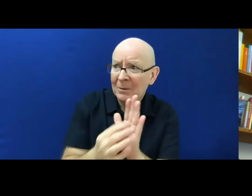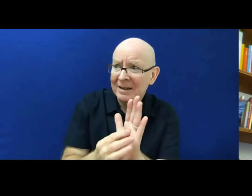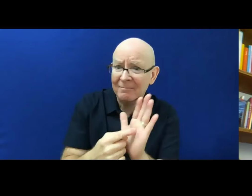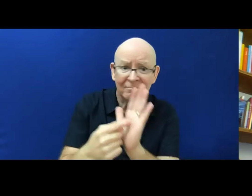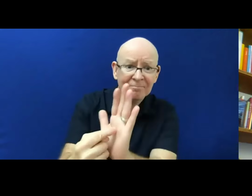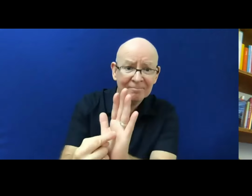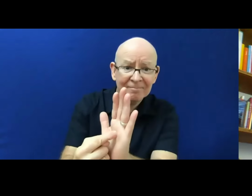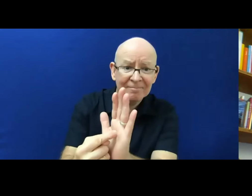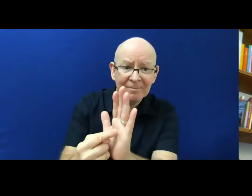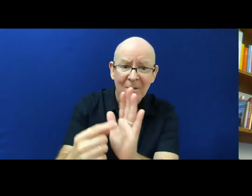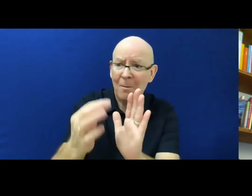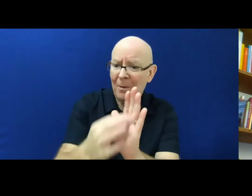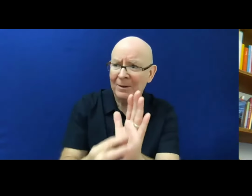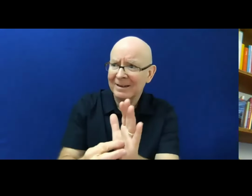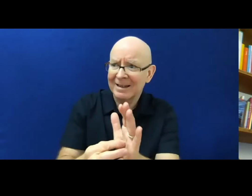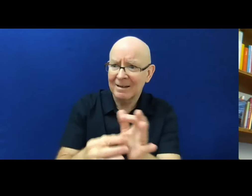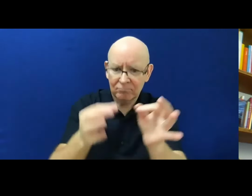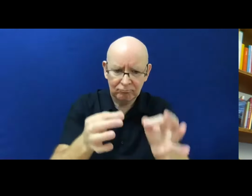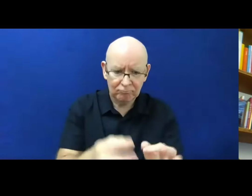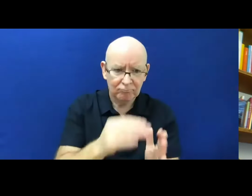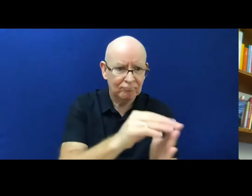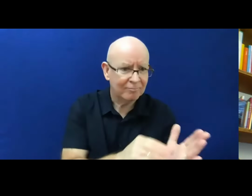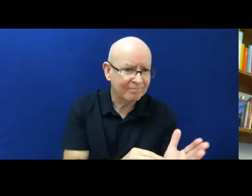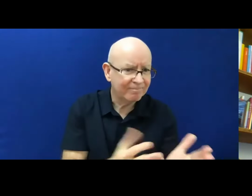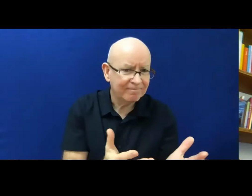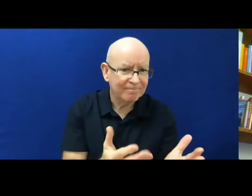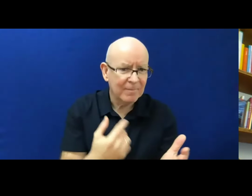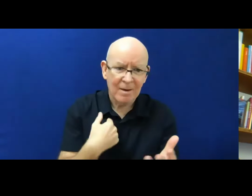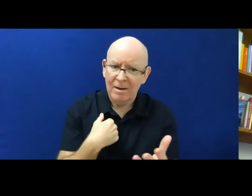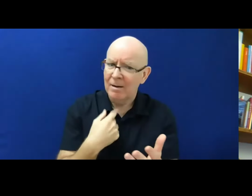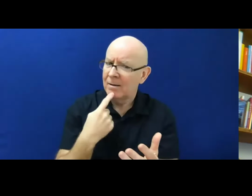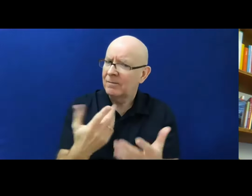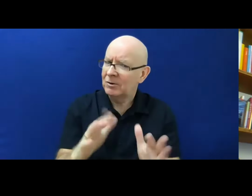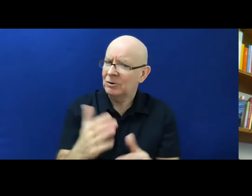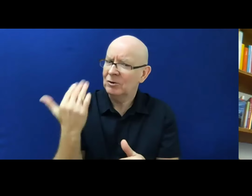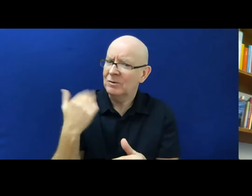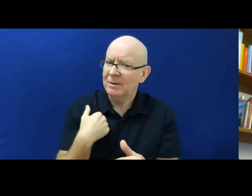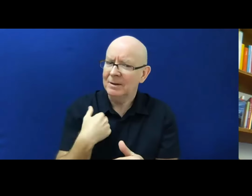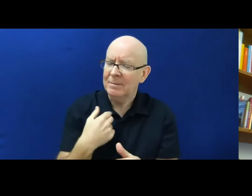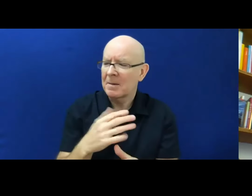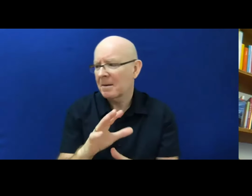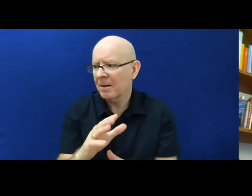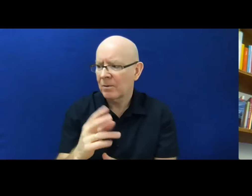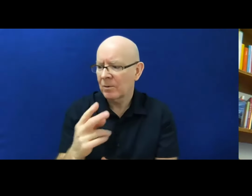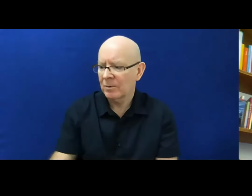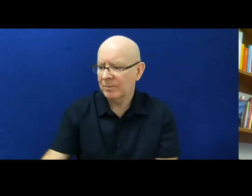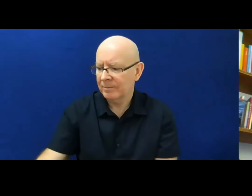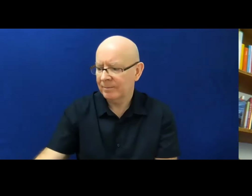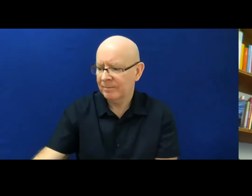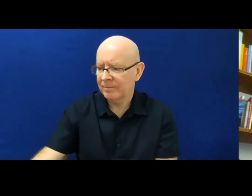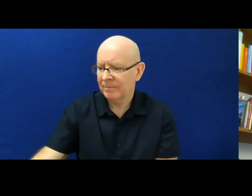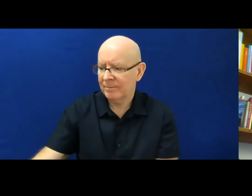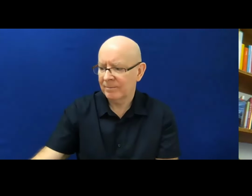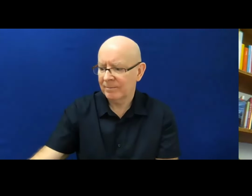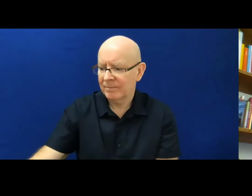already, but let me say two more things. Transfer of scientific knowledge into politics is based on communication, networking, and